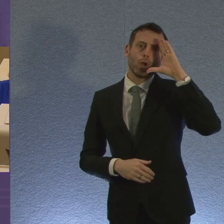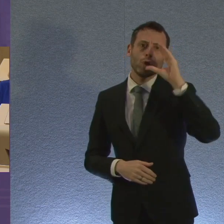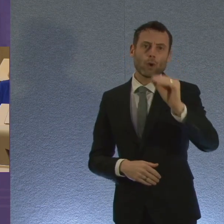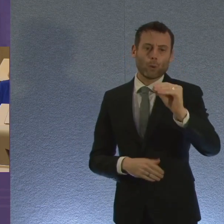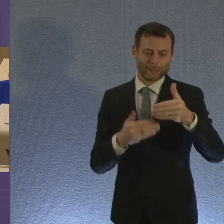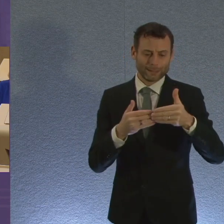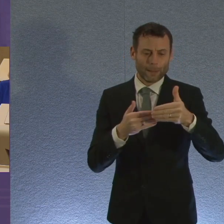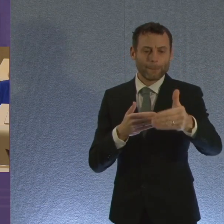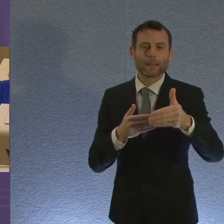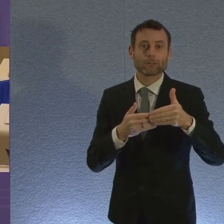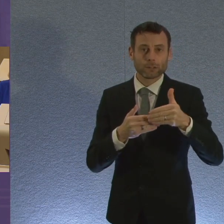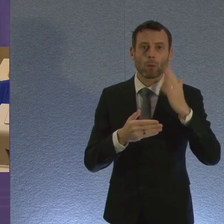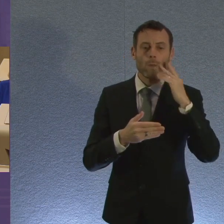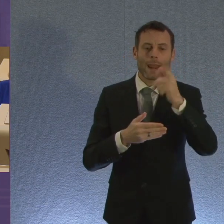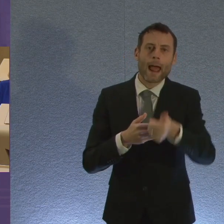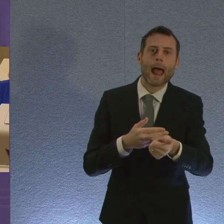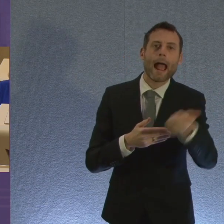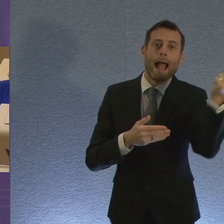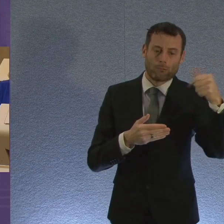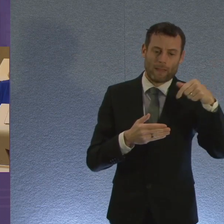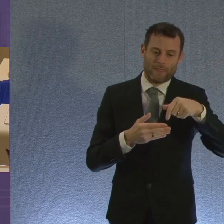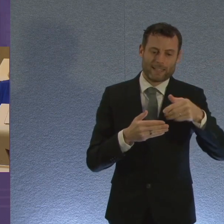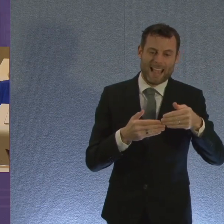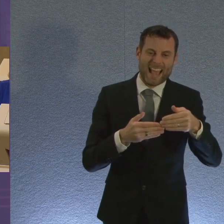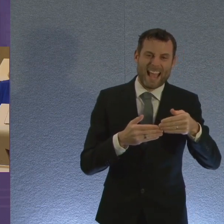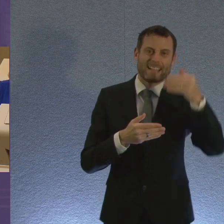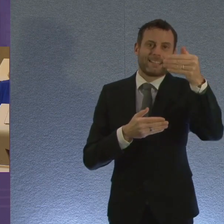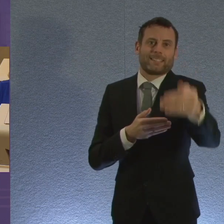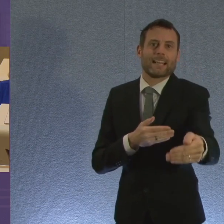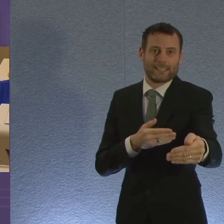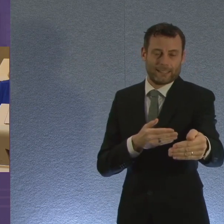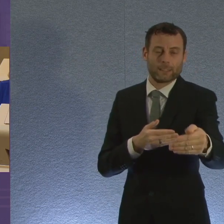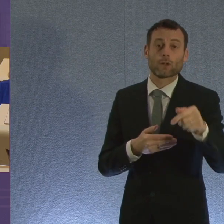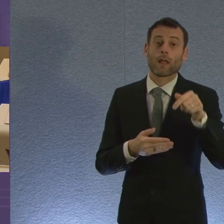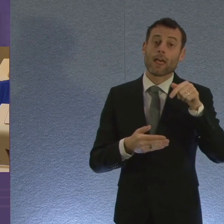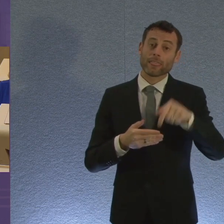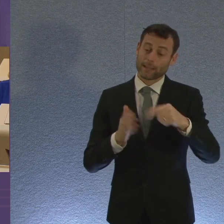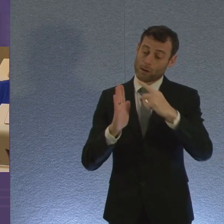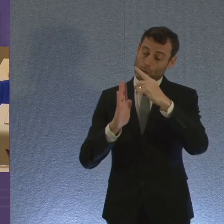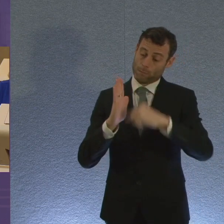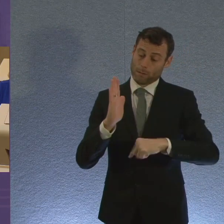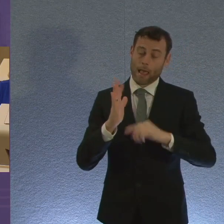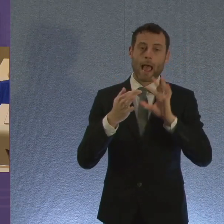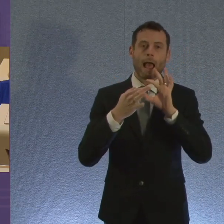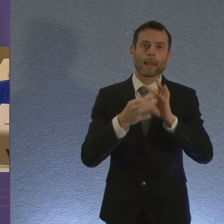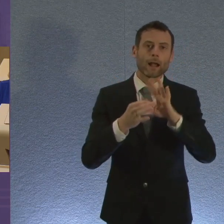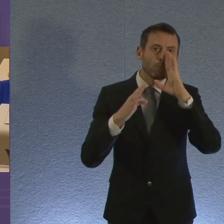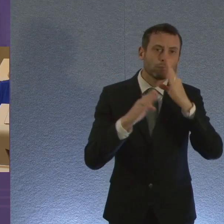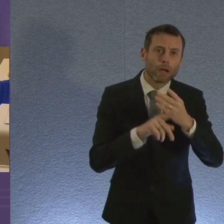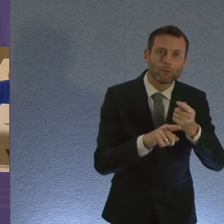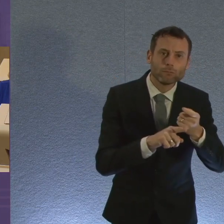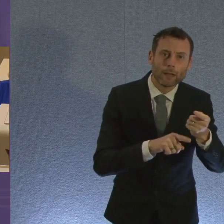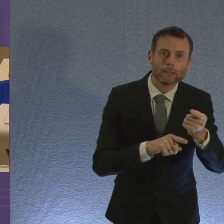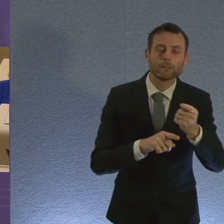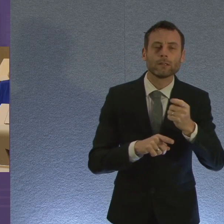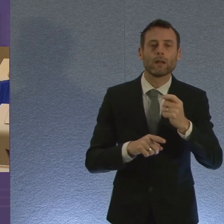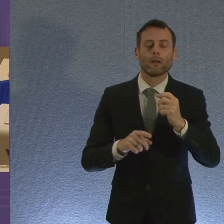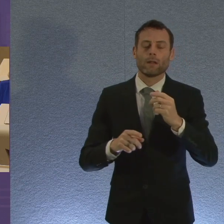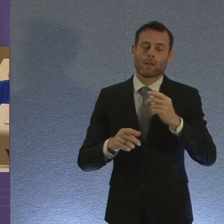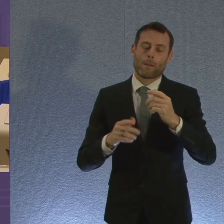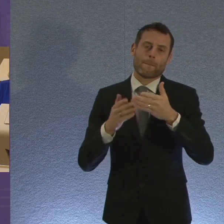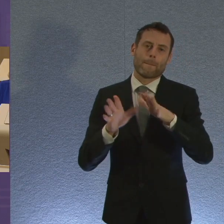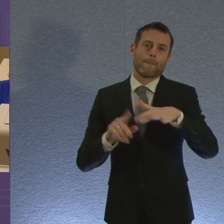eviction. This measure will apply across the private and the social sectors, irrespective of the time a tenant has